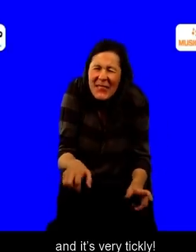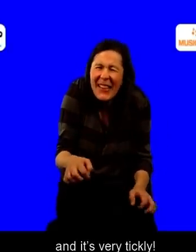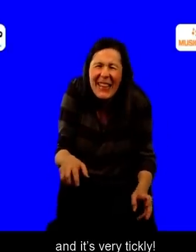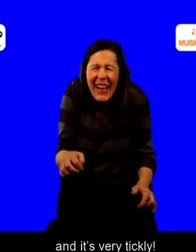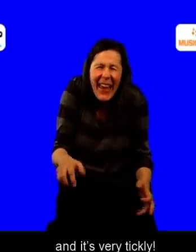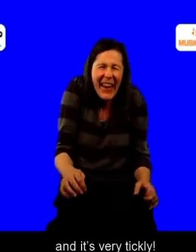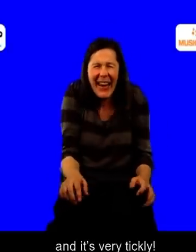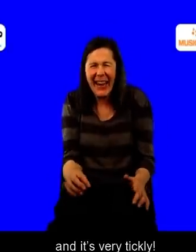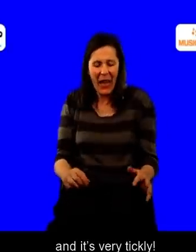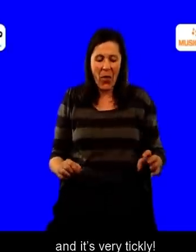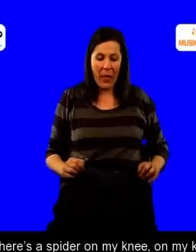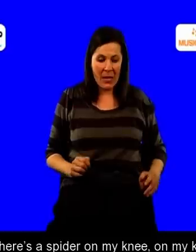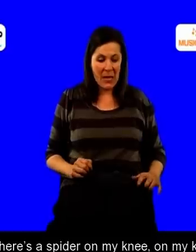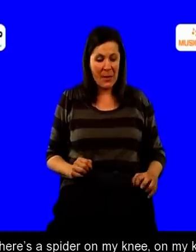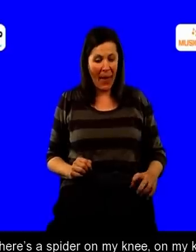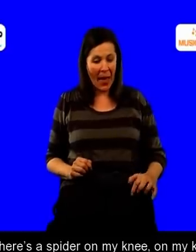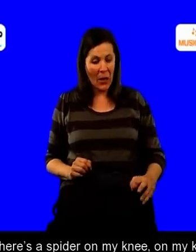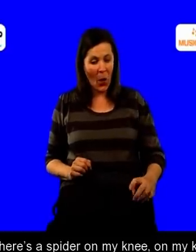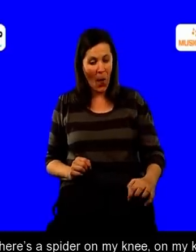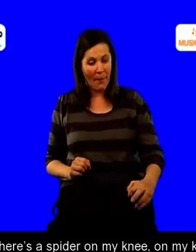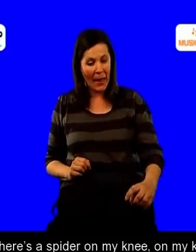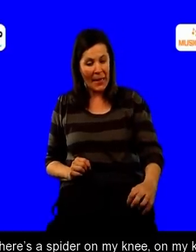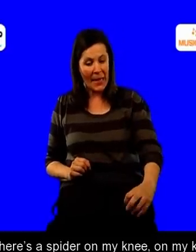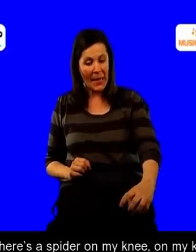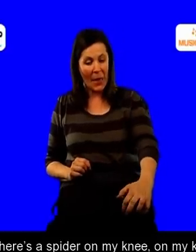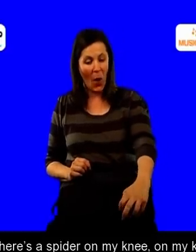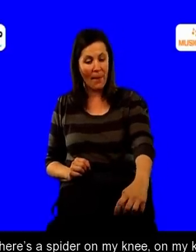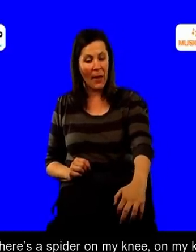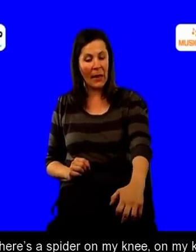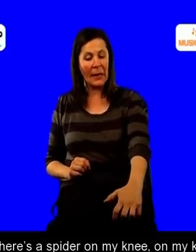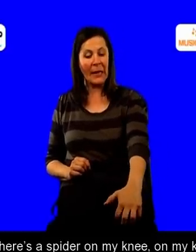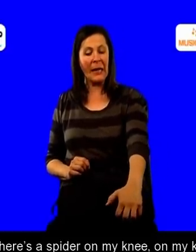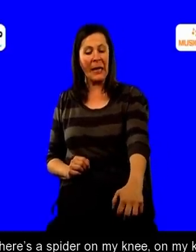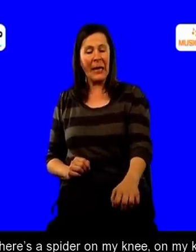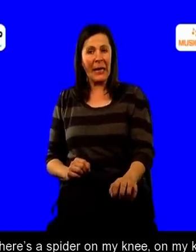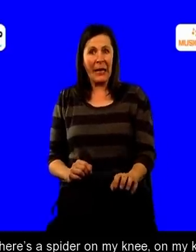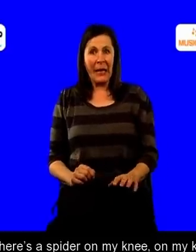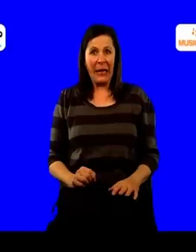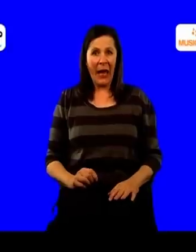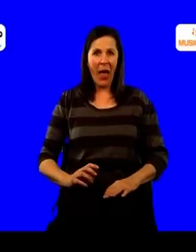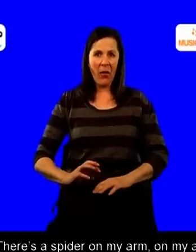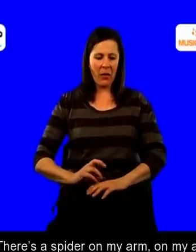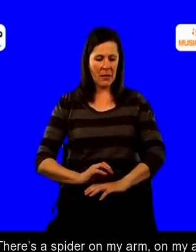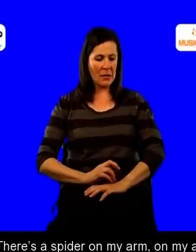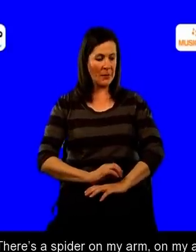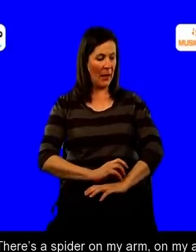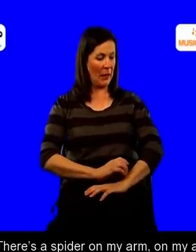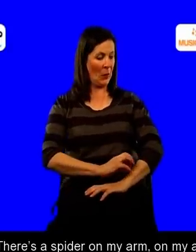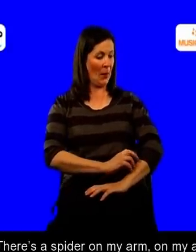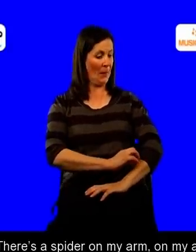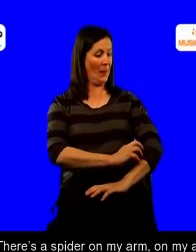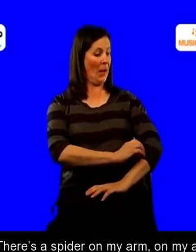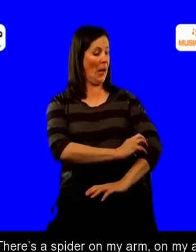it's very tickly There's a spider on my knee, on my knee There's a